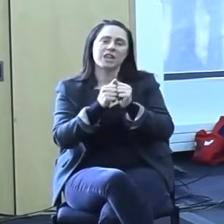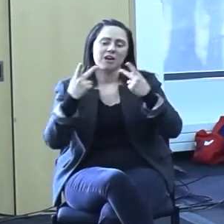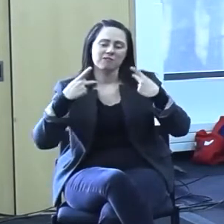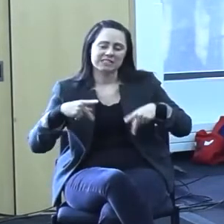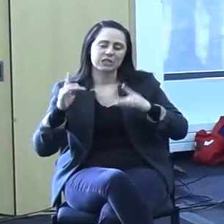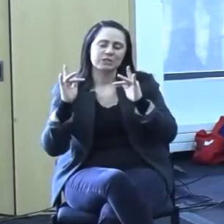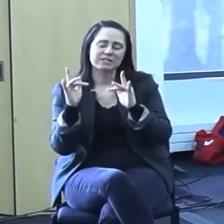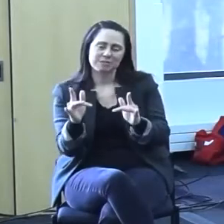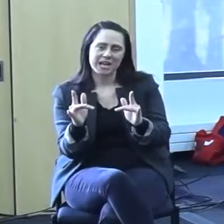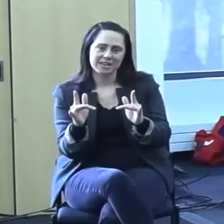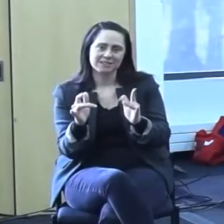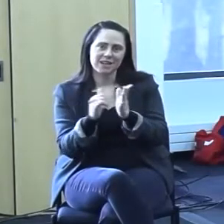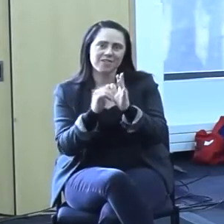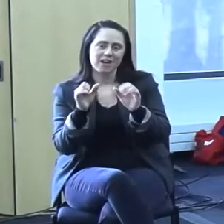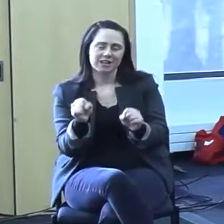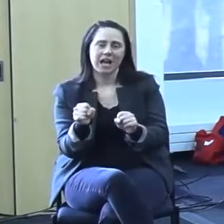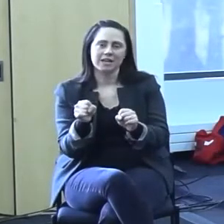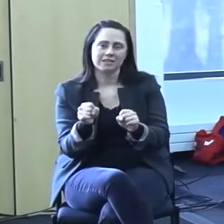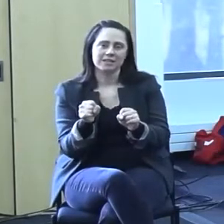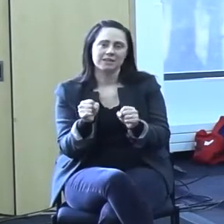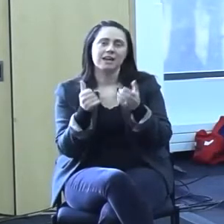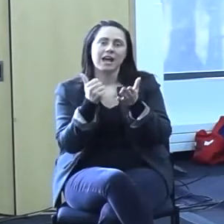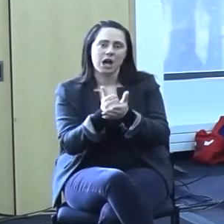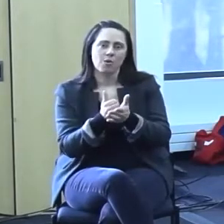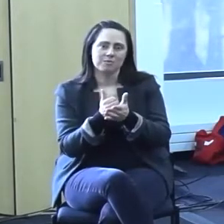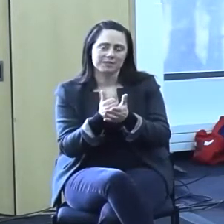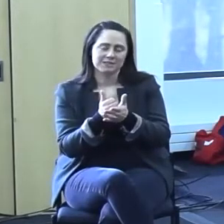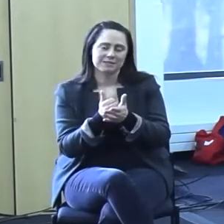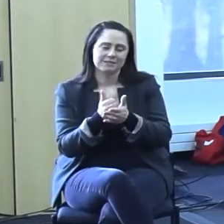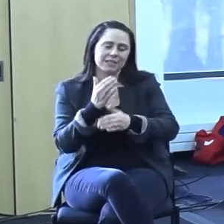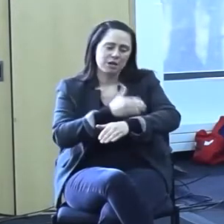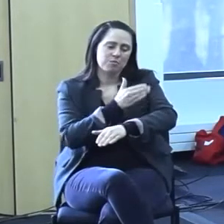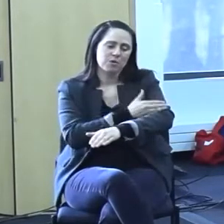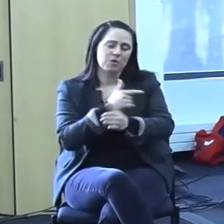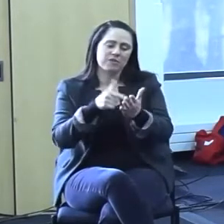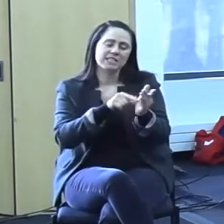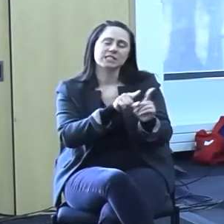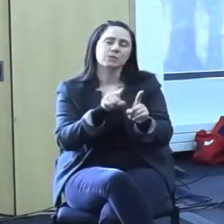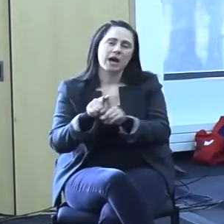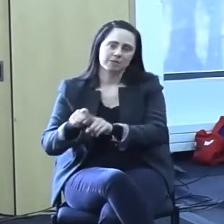physical space that can help contribute to this as well.